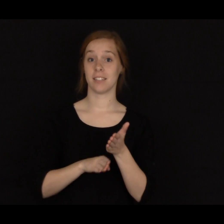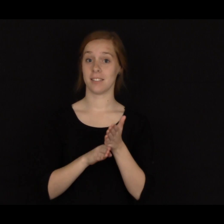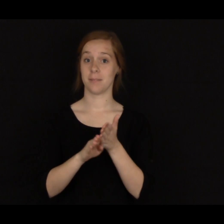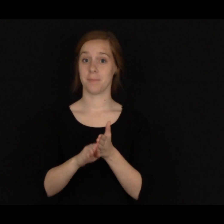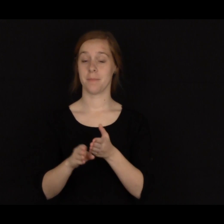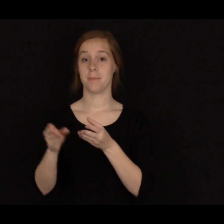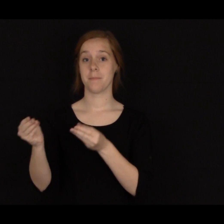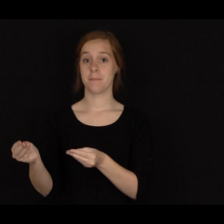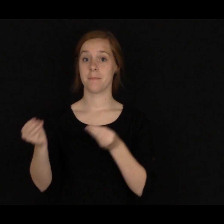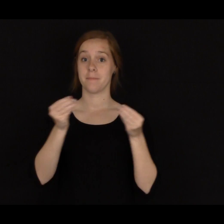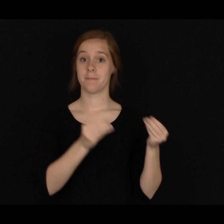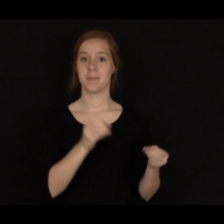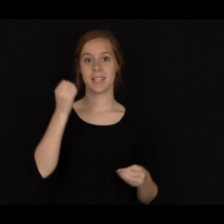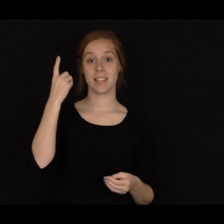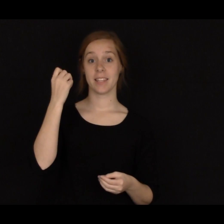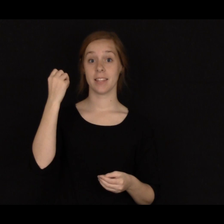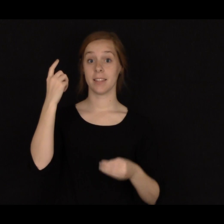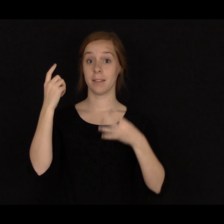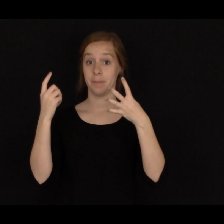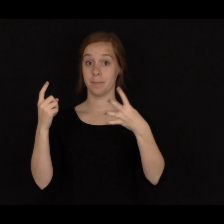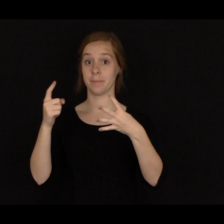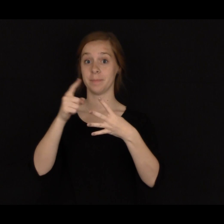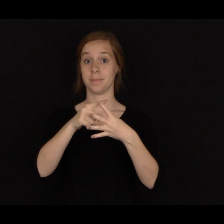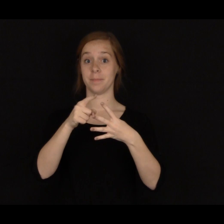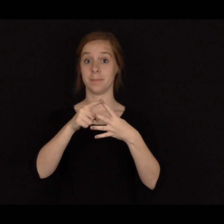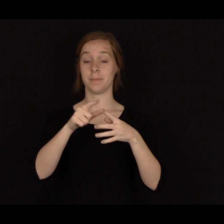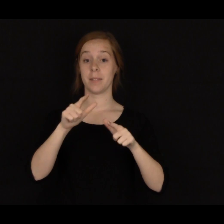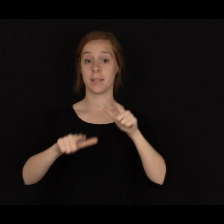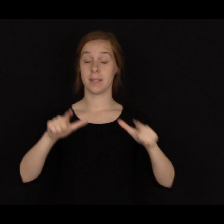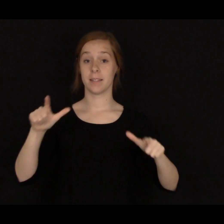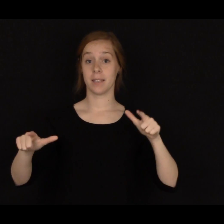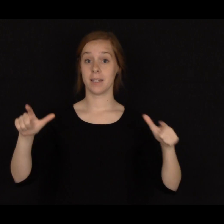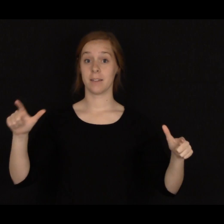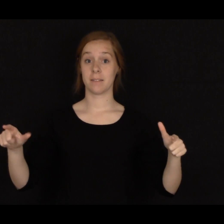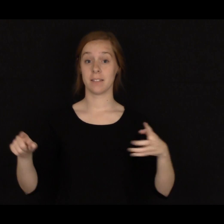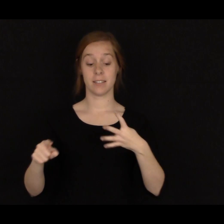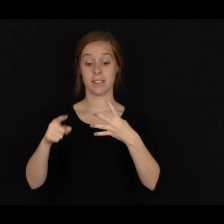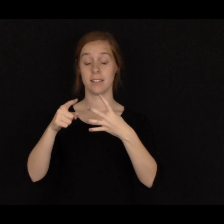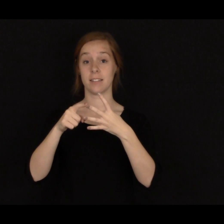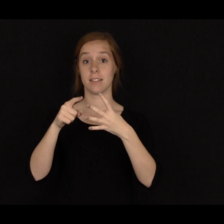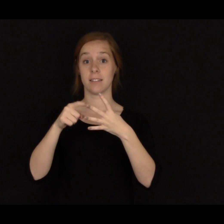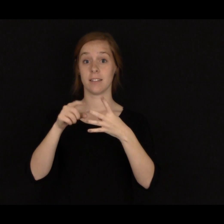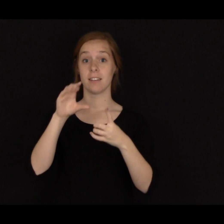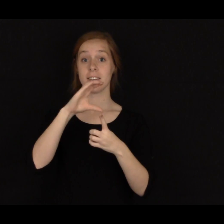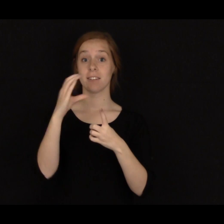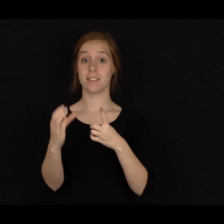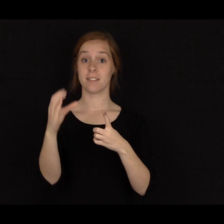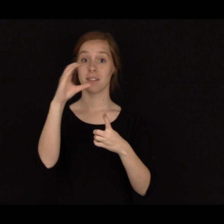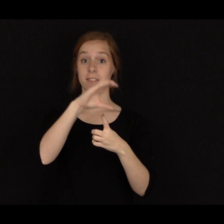The Deaf Studies minor gives me an understanding of the language,